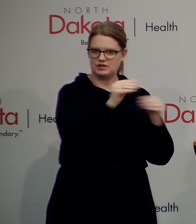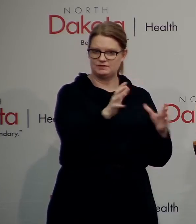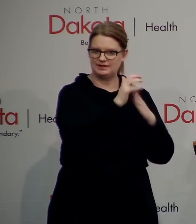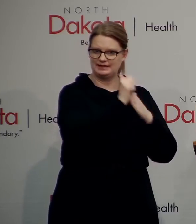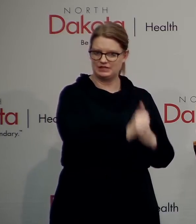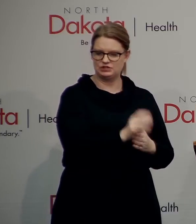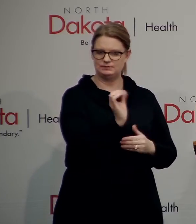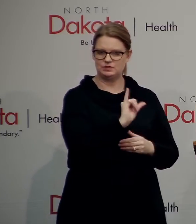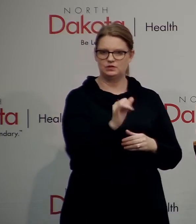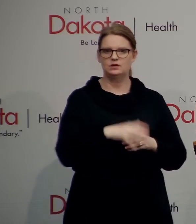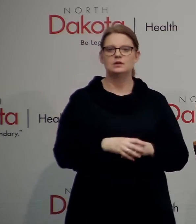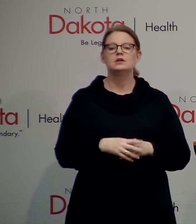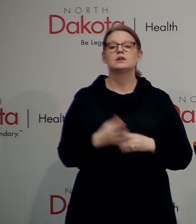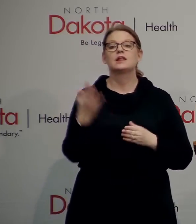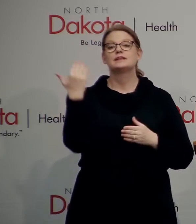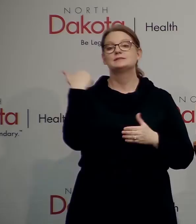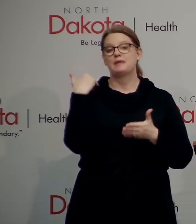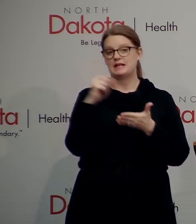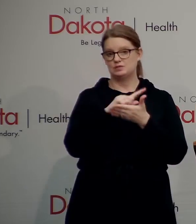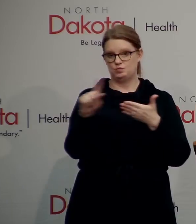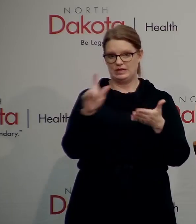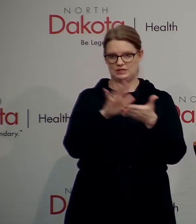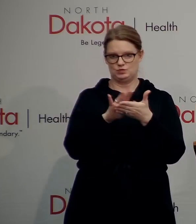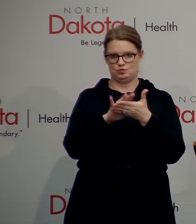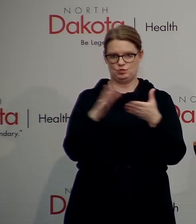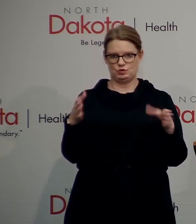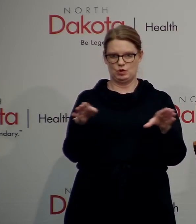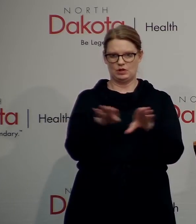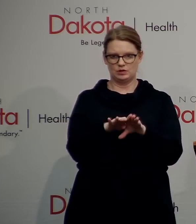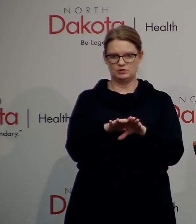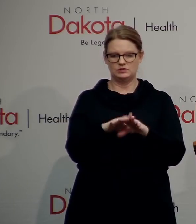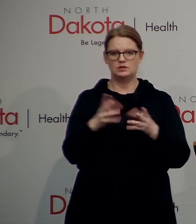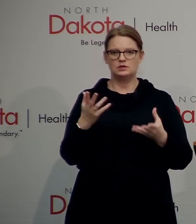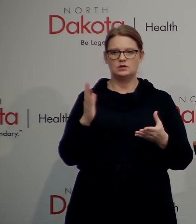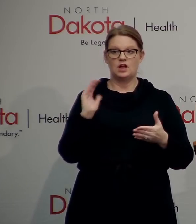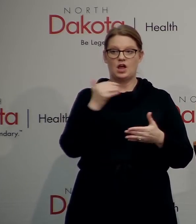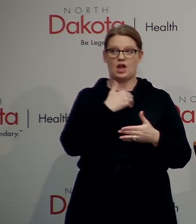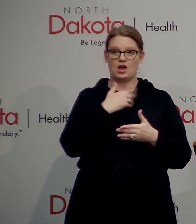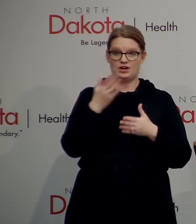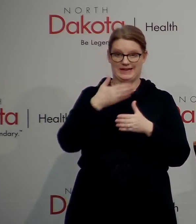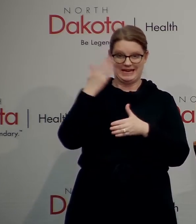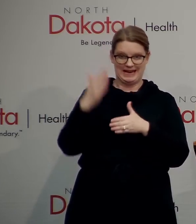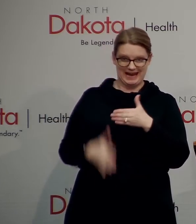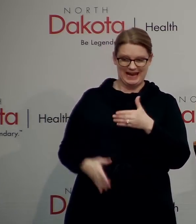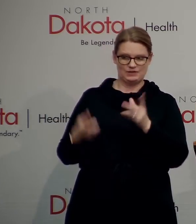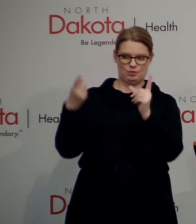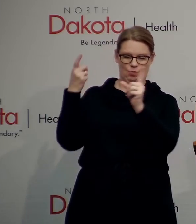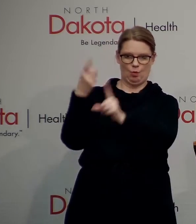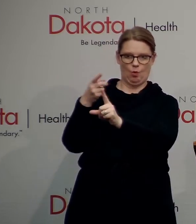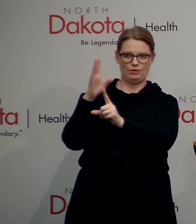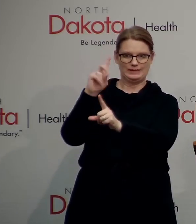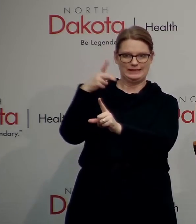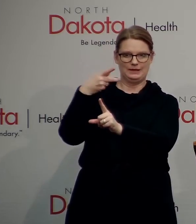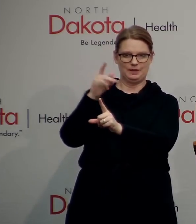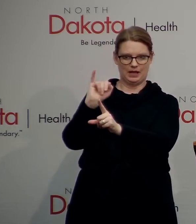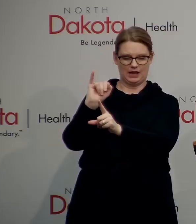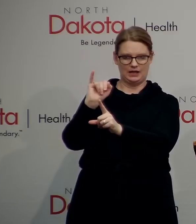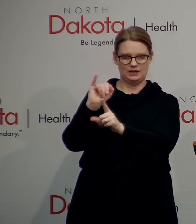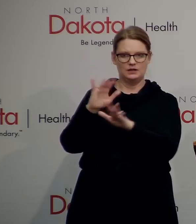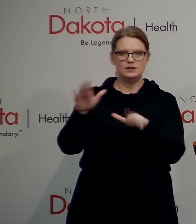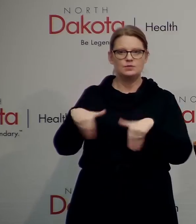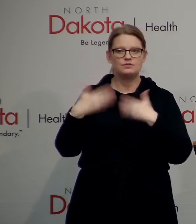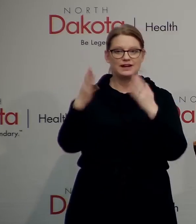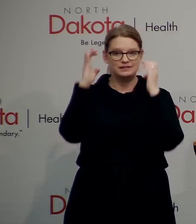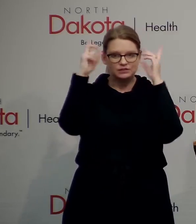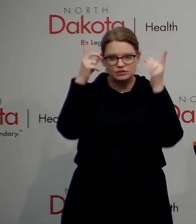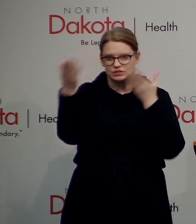that. During this past week, during our school's closure, our end state goal at the Department of Public Instruction is to bring